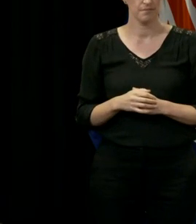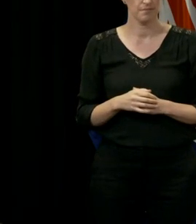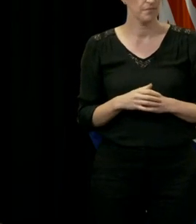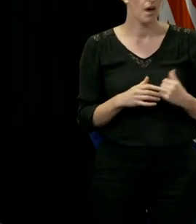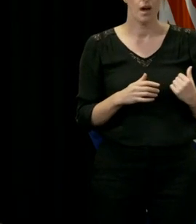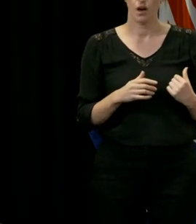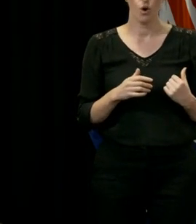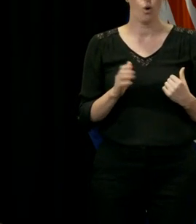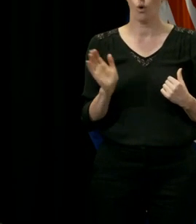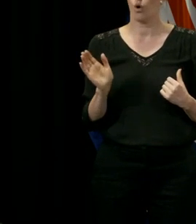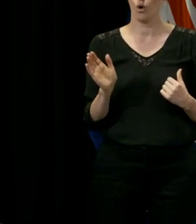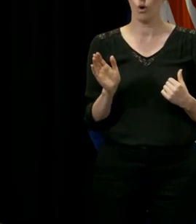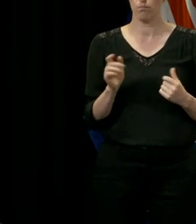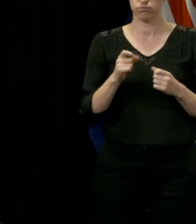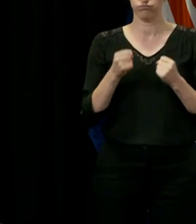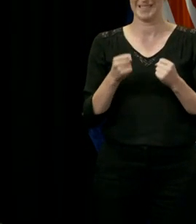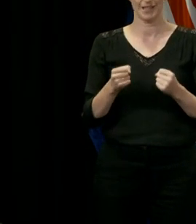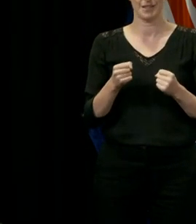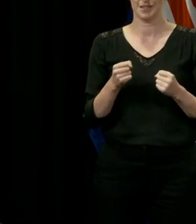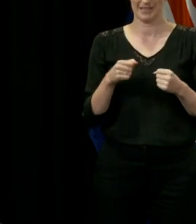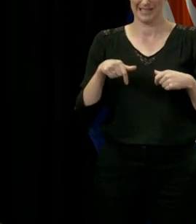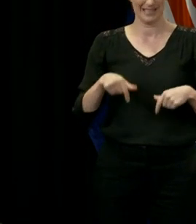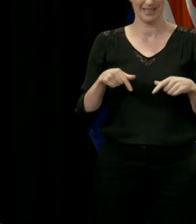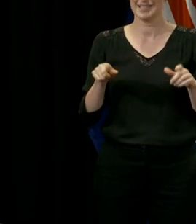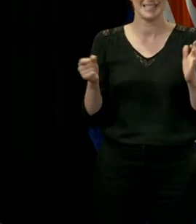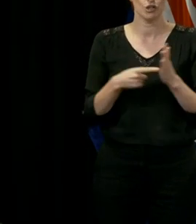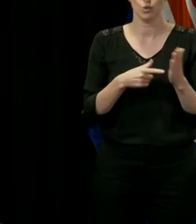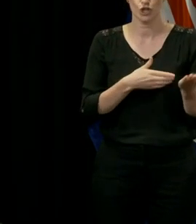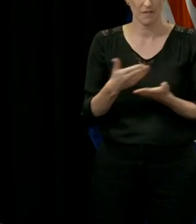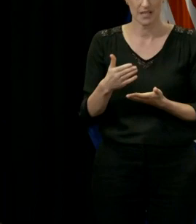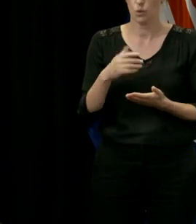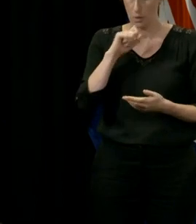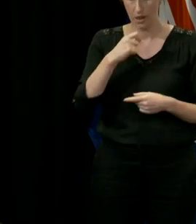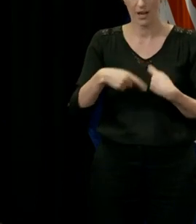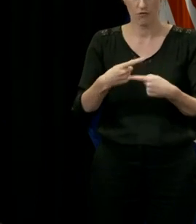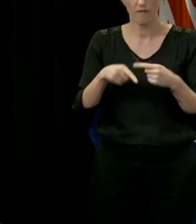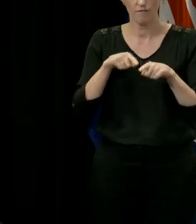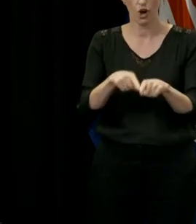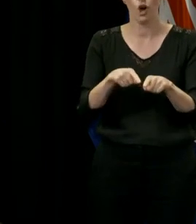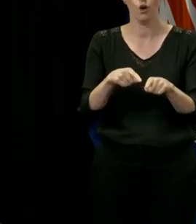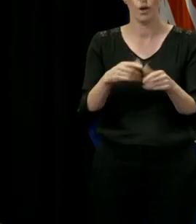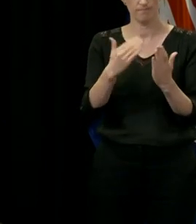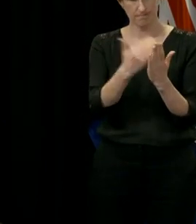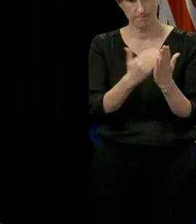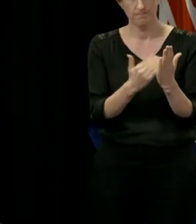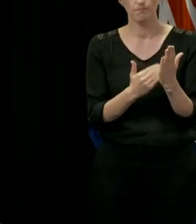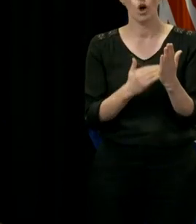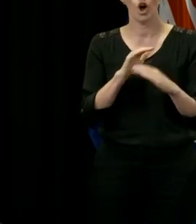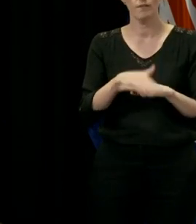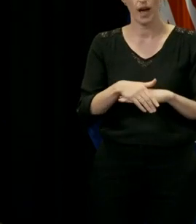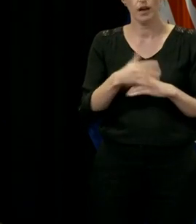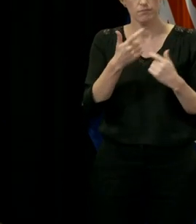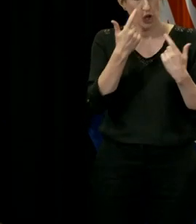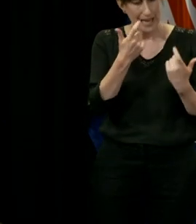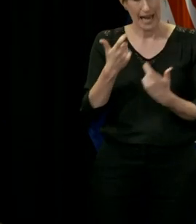essential services to take all necessary steps to ensure that they are looking after themselves and